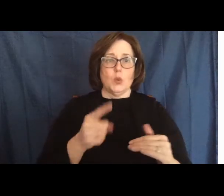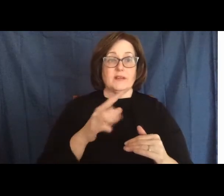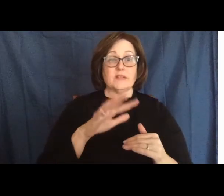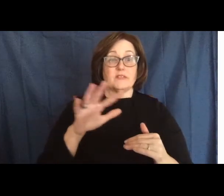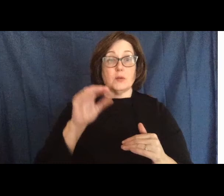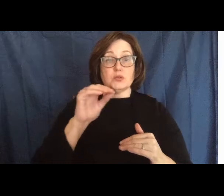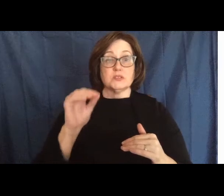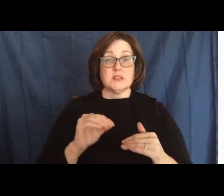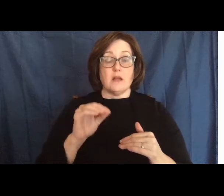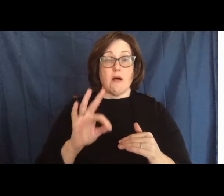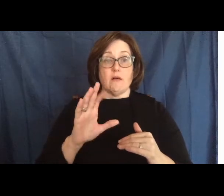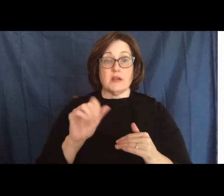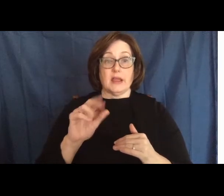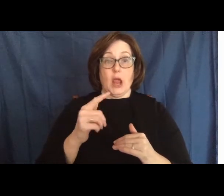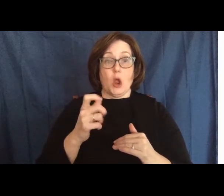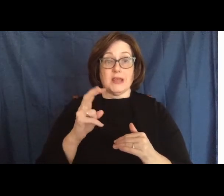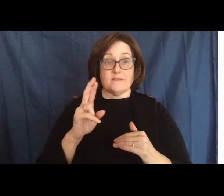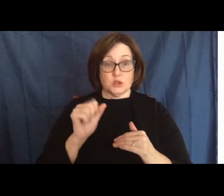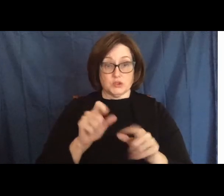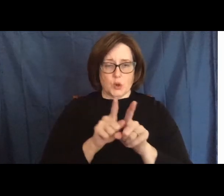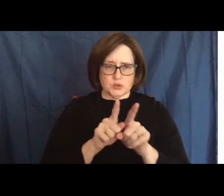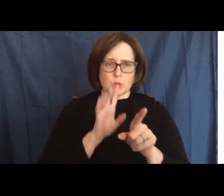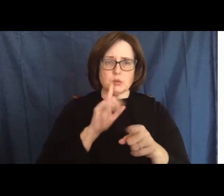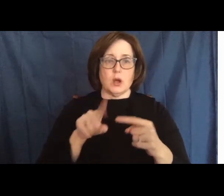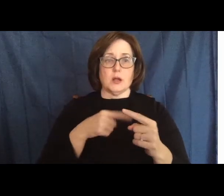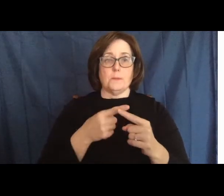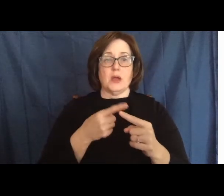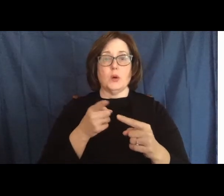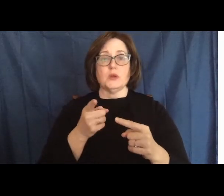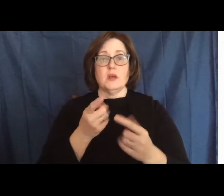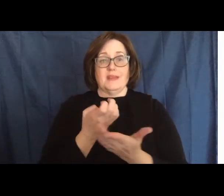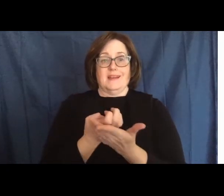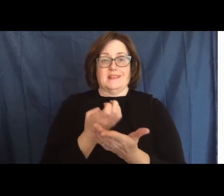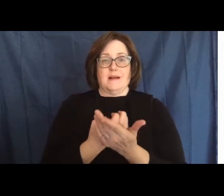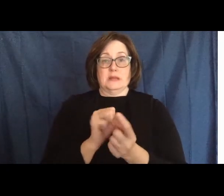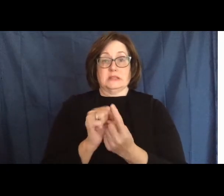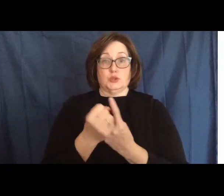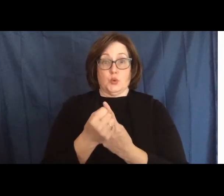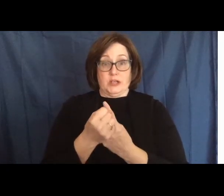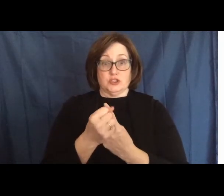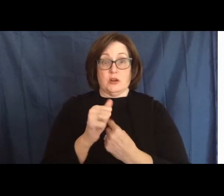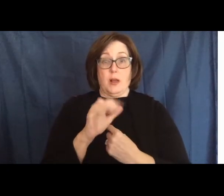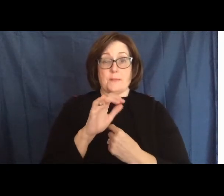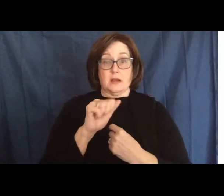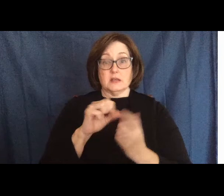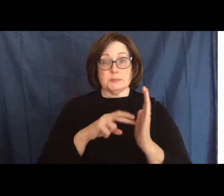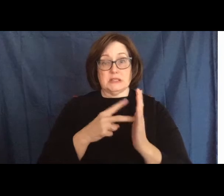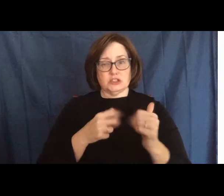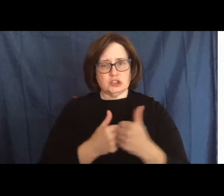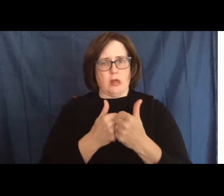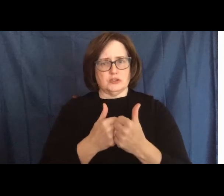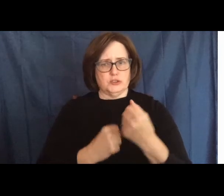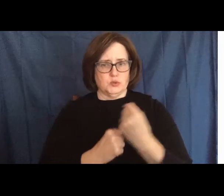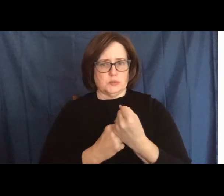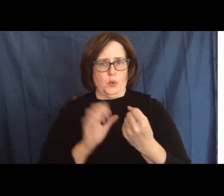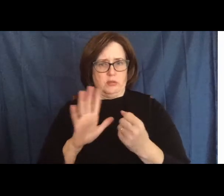challenging economic situation in Albania, see technology as a means to support more their children and their learning process.